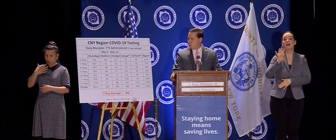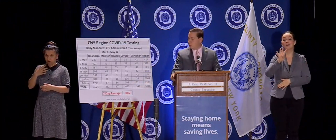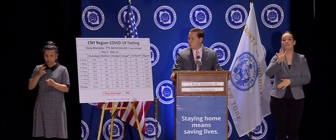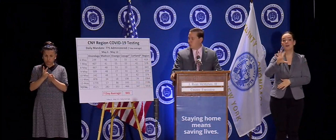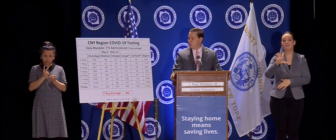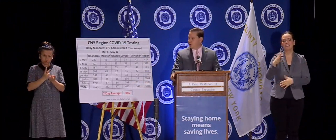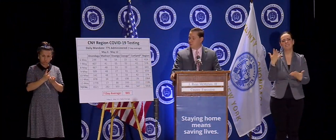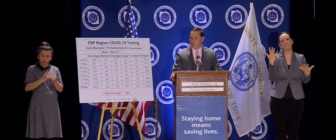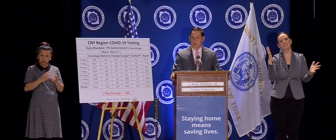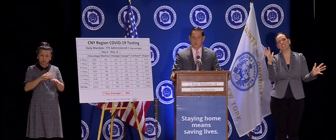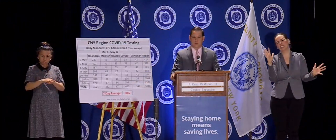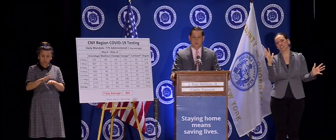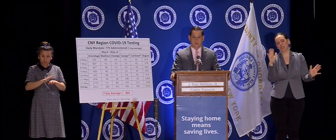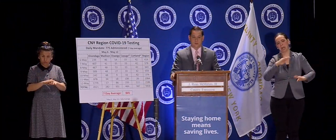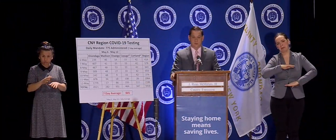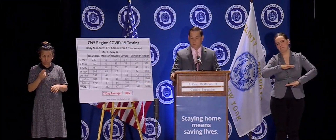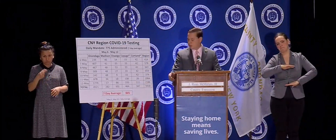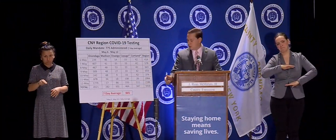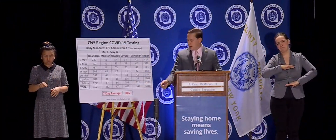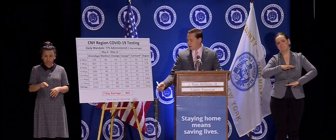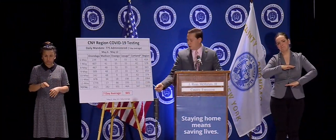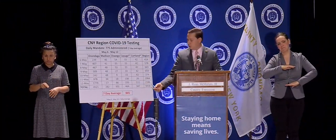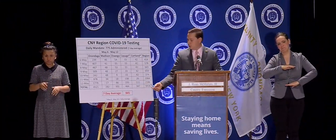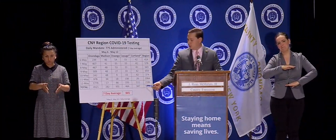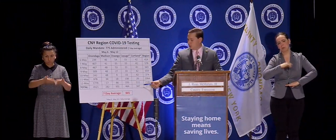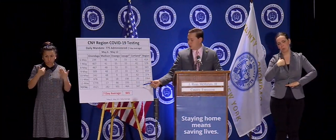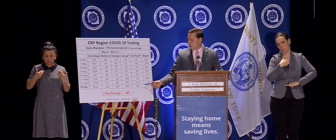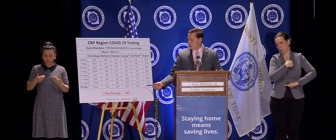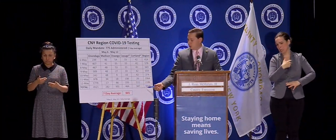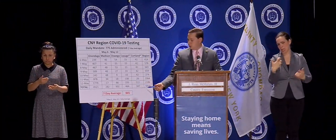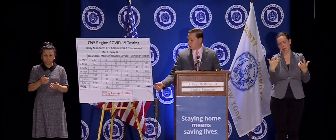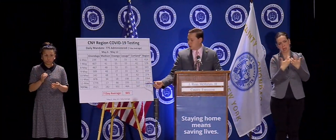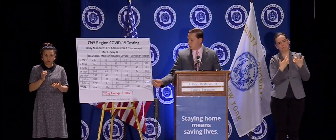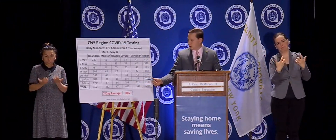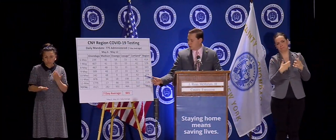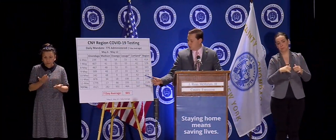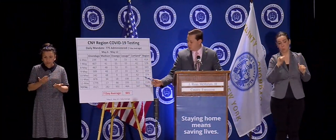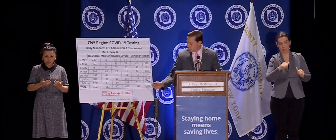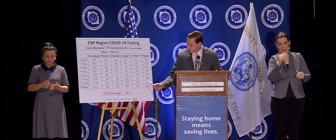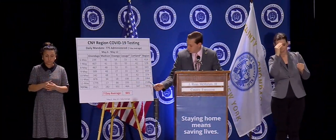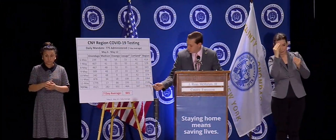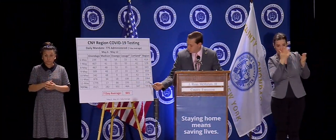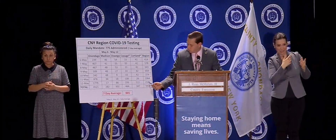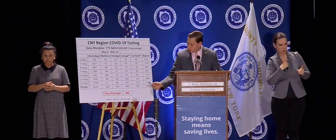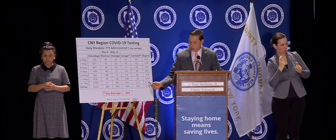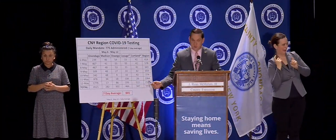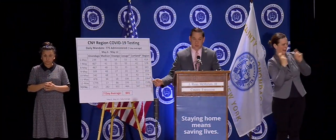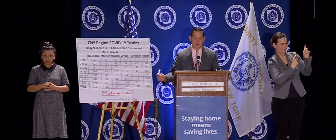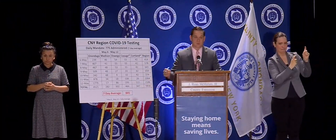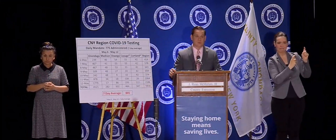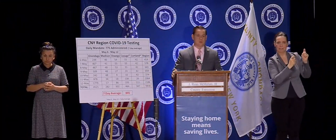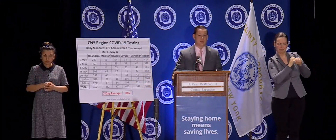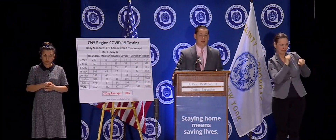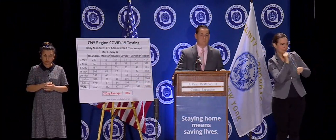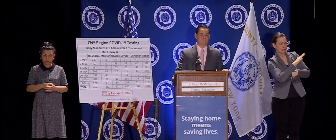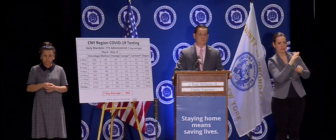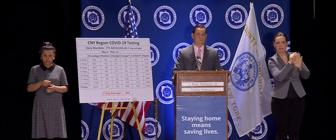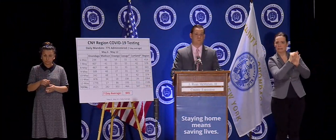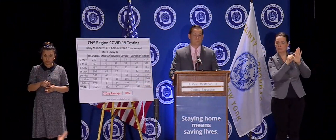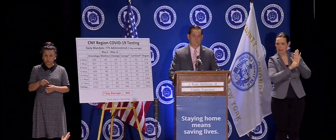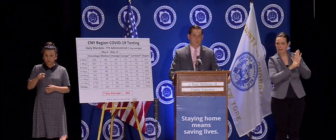So we believe as soon as this data is given, 2186 to the